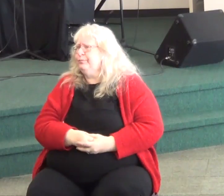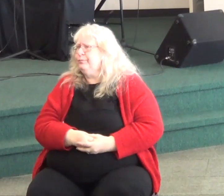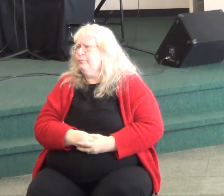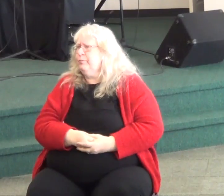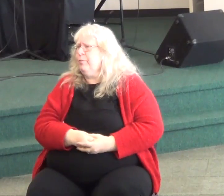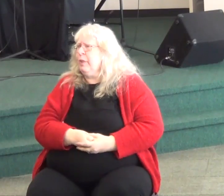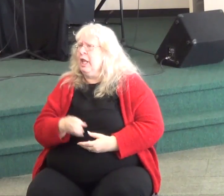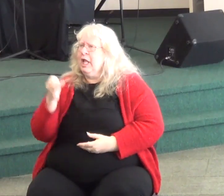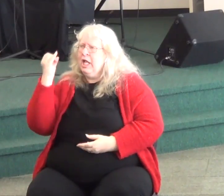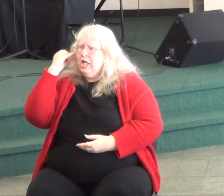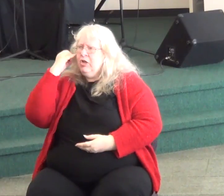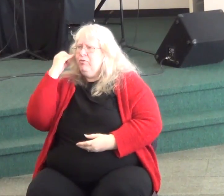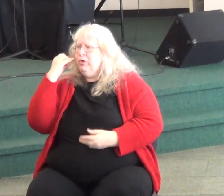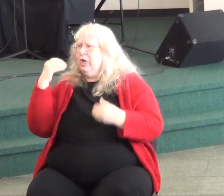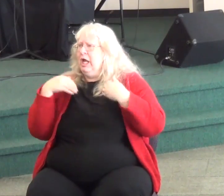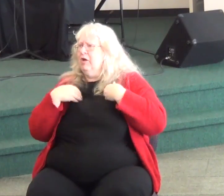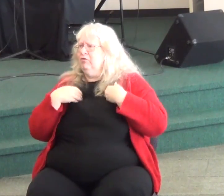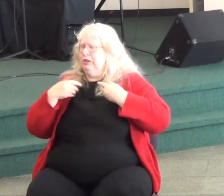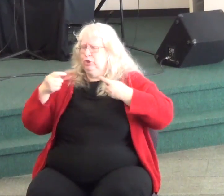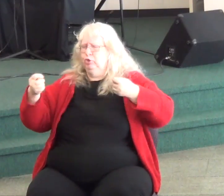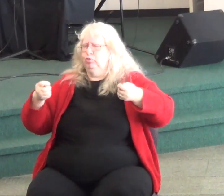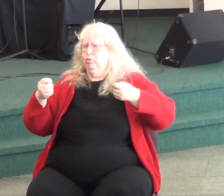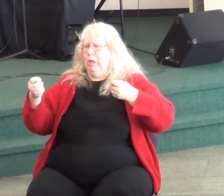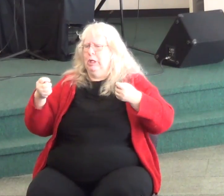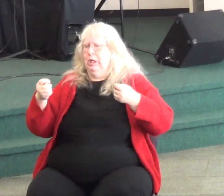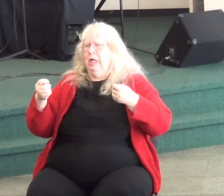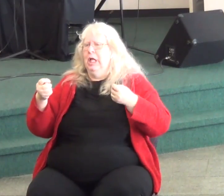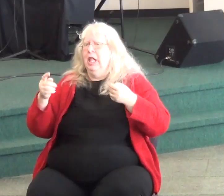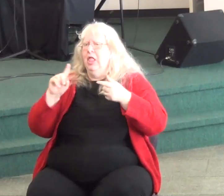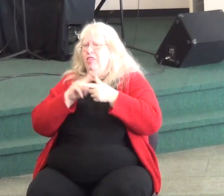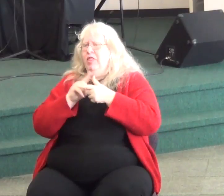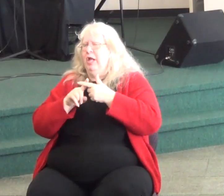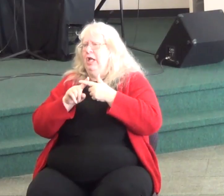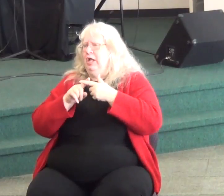so people can have a nice, easy place to park out here.